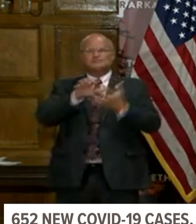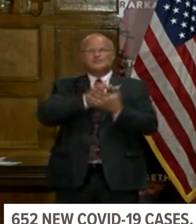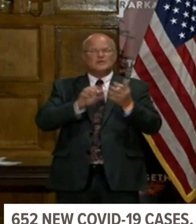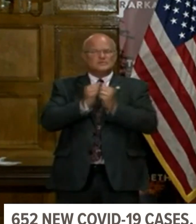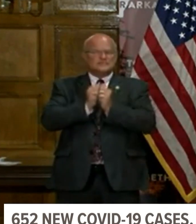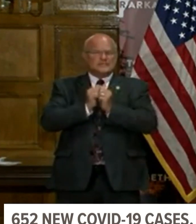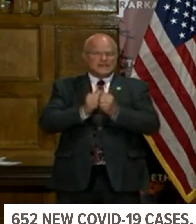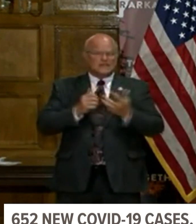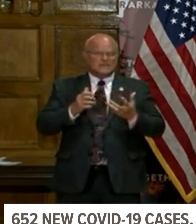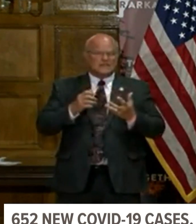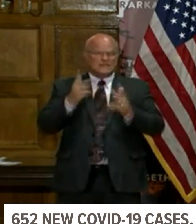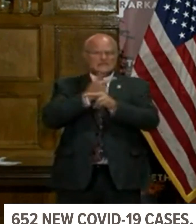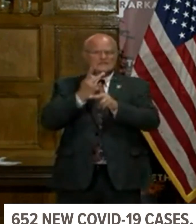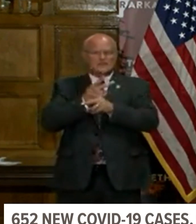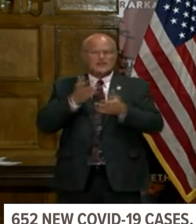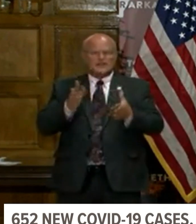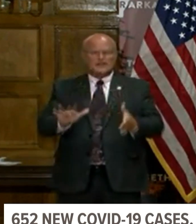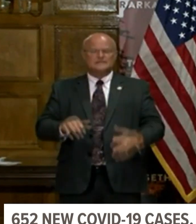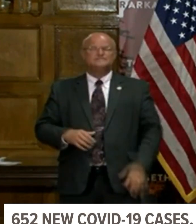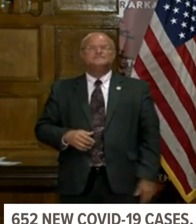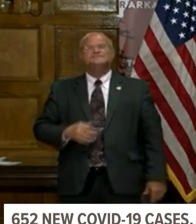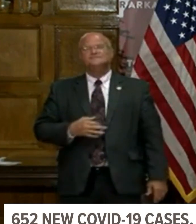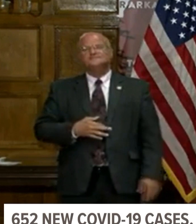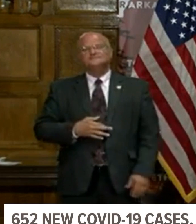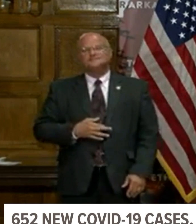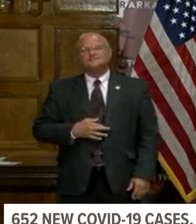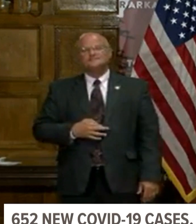you kind of figure it out that way?